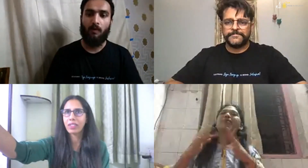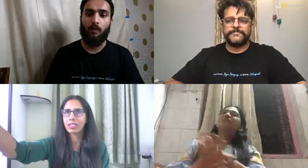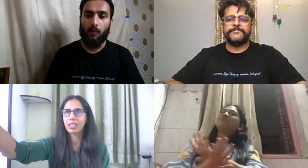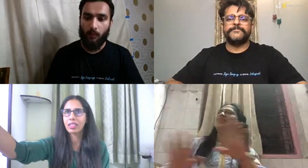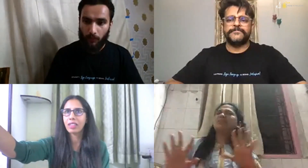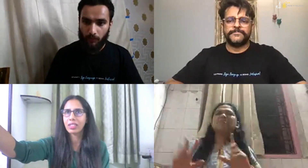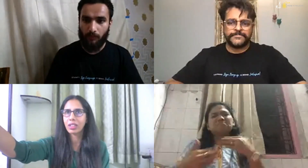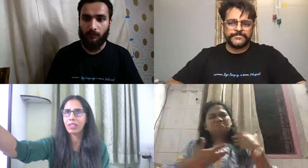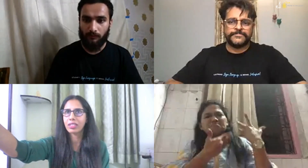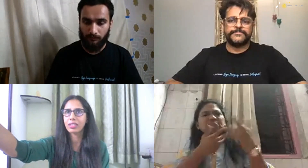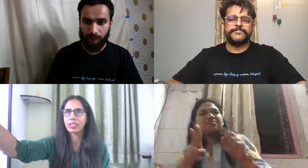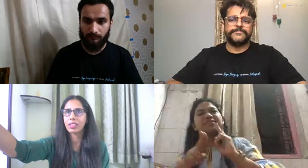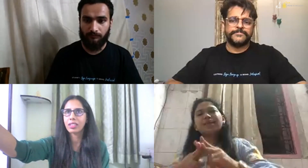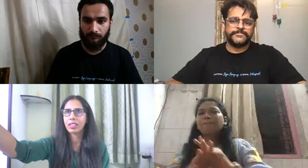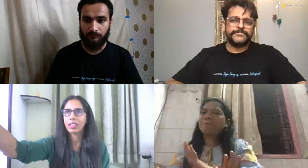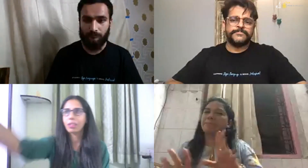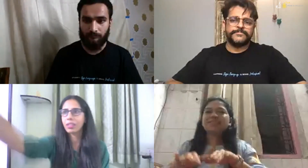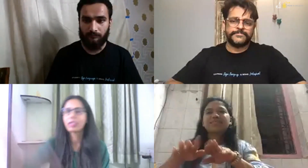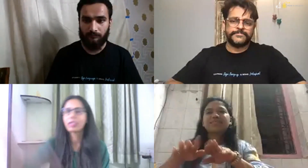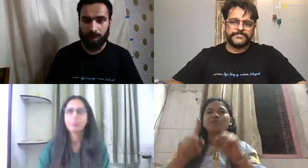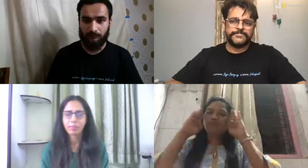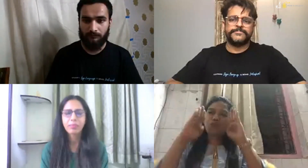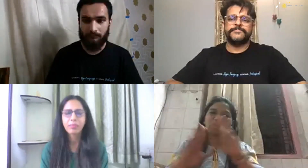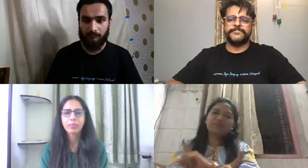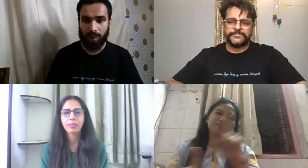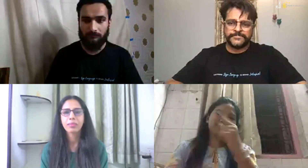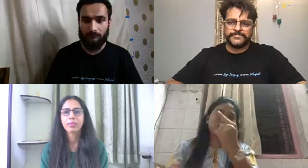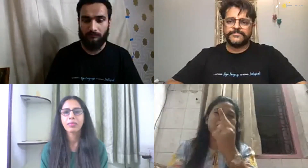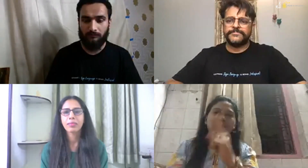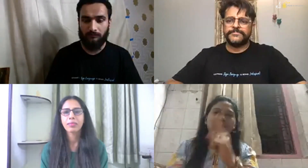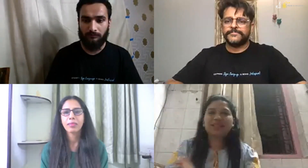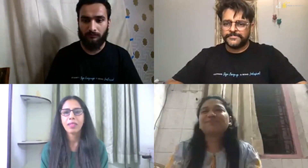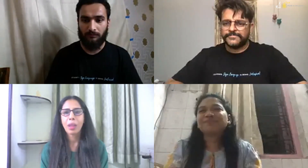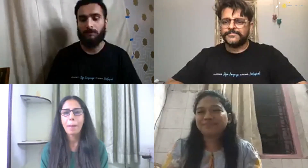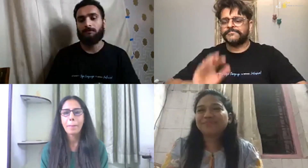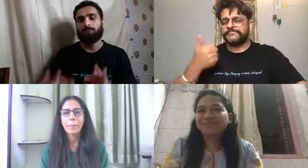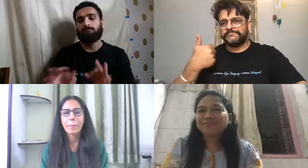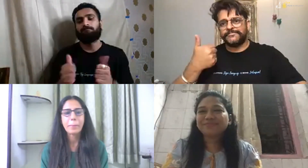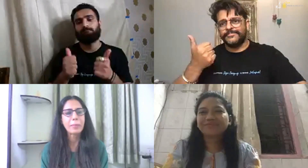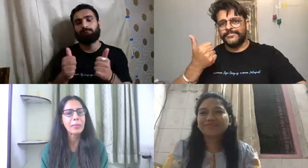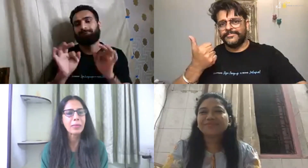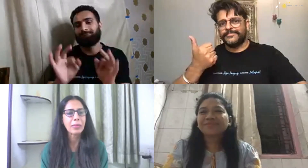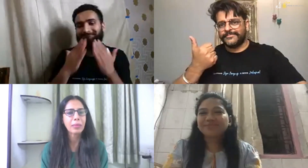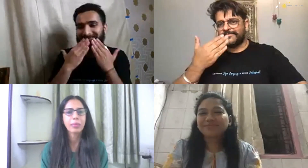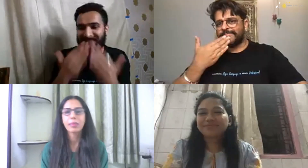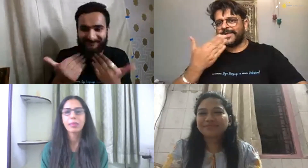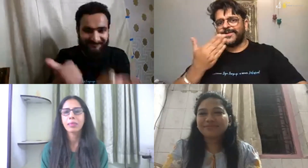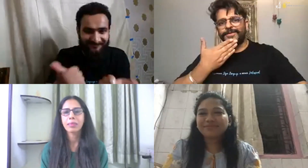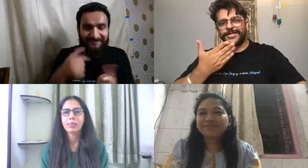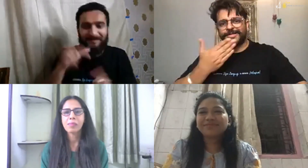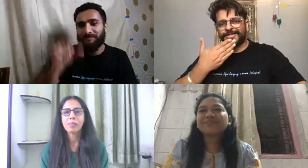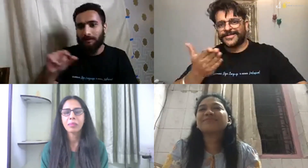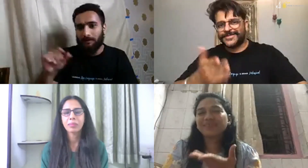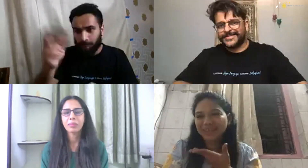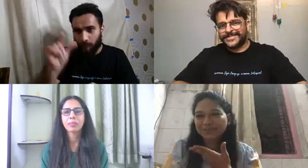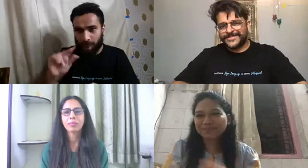more hearing people who would be coming to me, and I'll be doing work for them. So that my focus is only on my